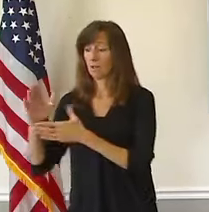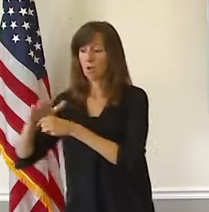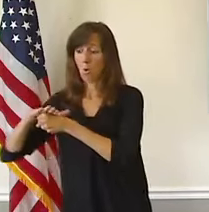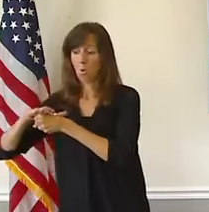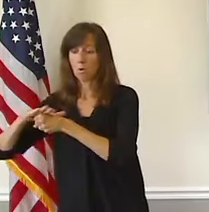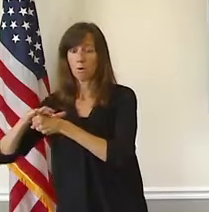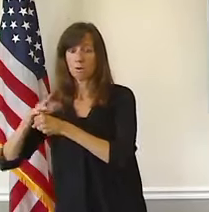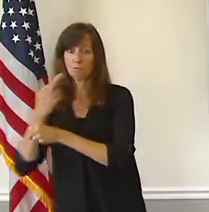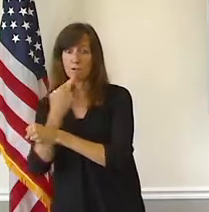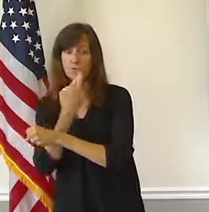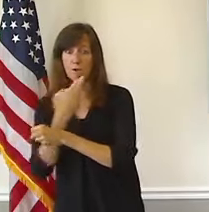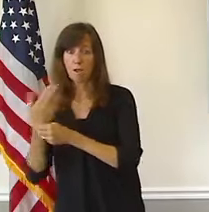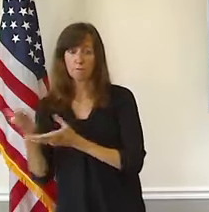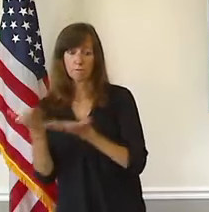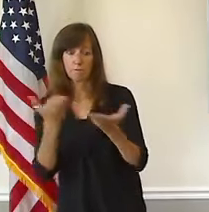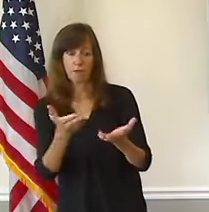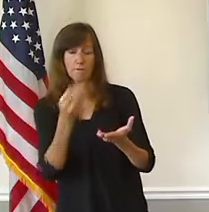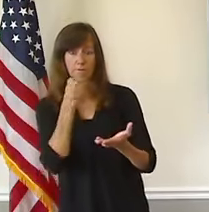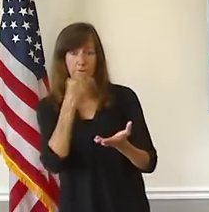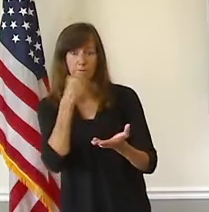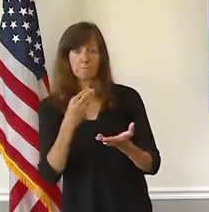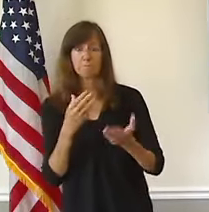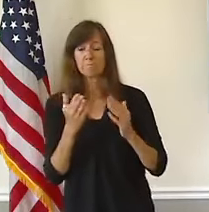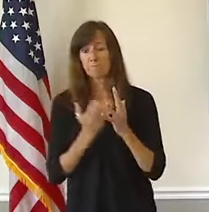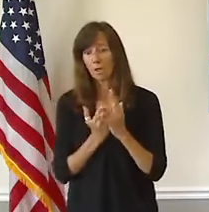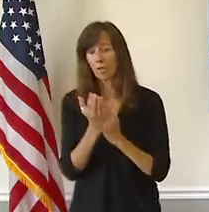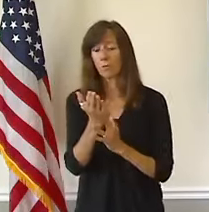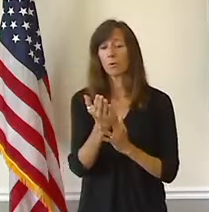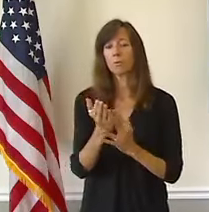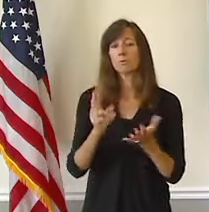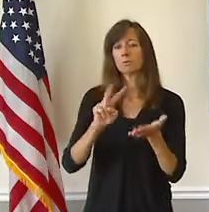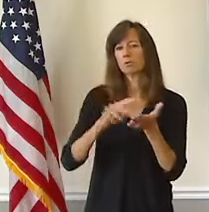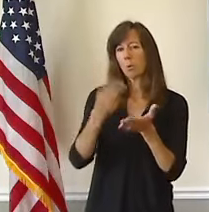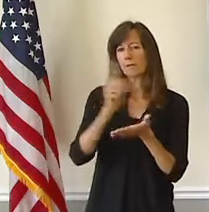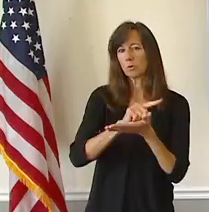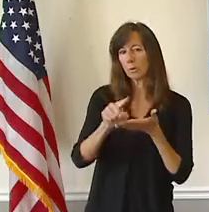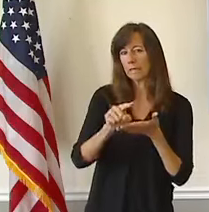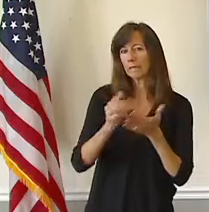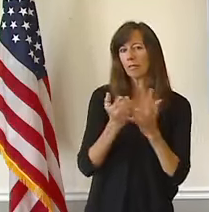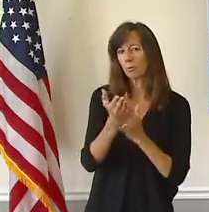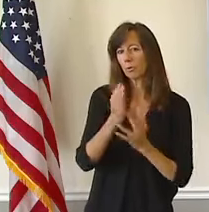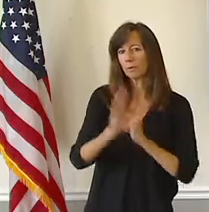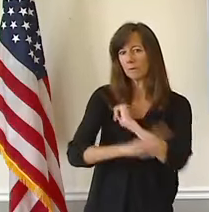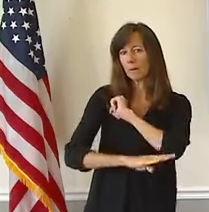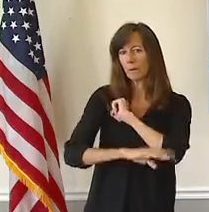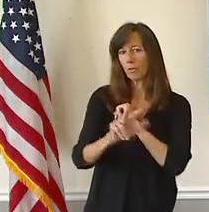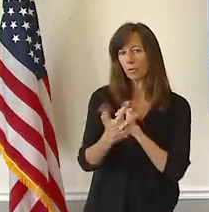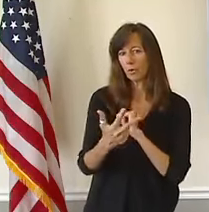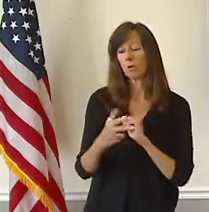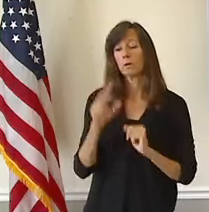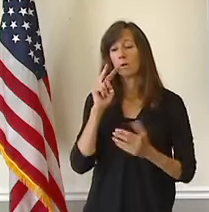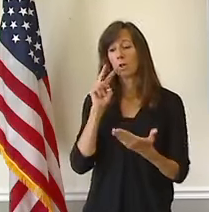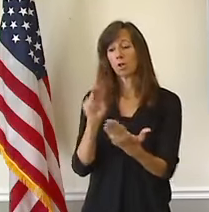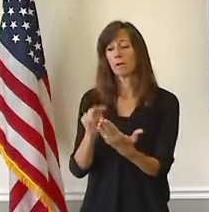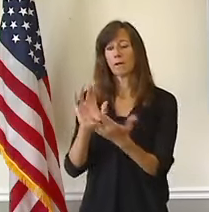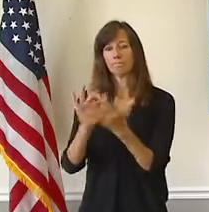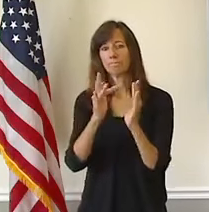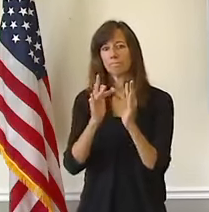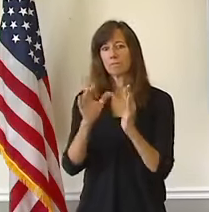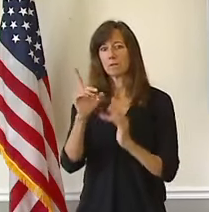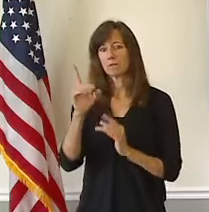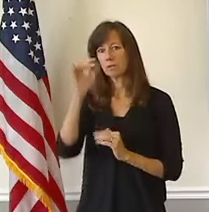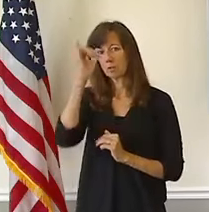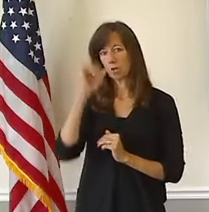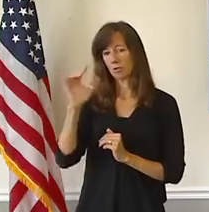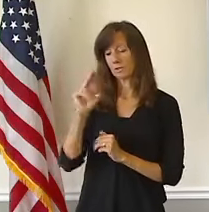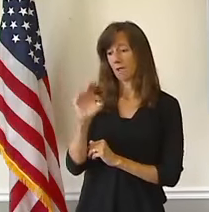our support, holding them two times a week through September 3rd. Visit DutchessNY.gov, type in senior picnics in the search bar,